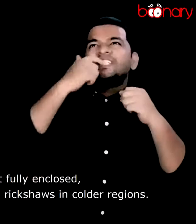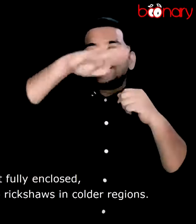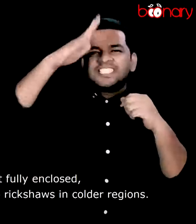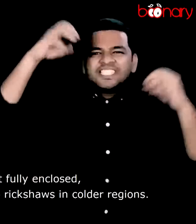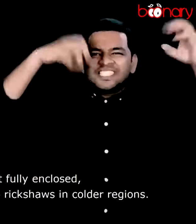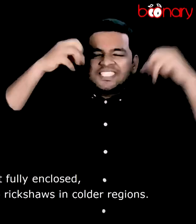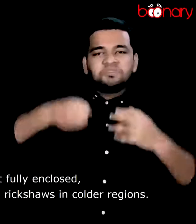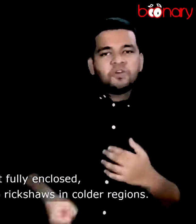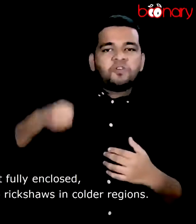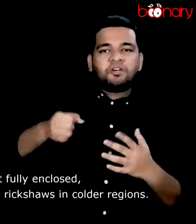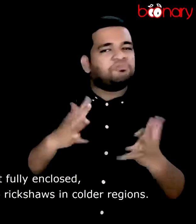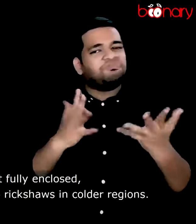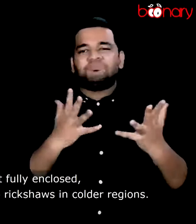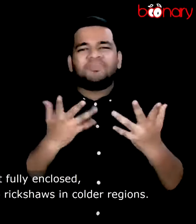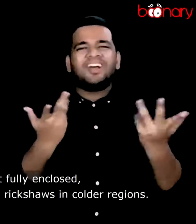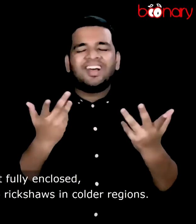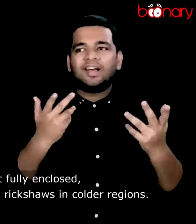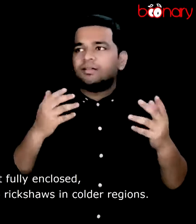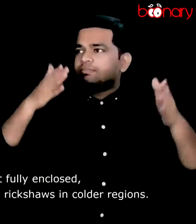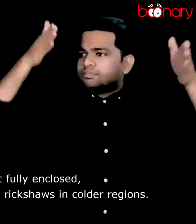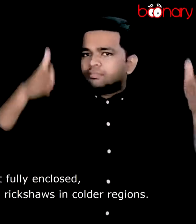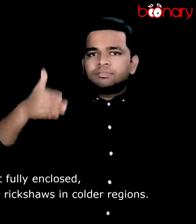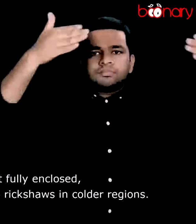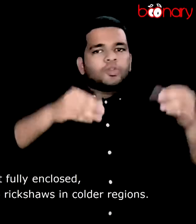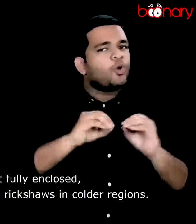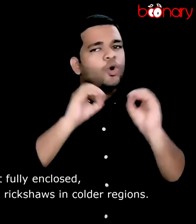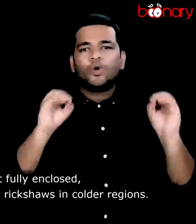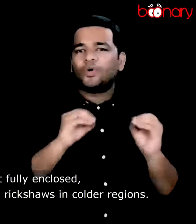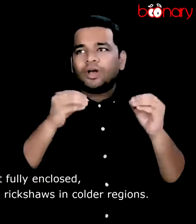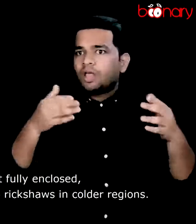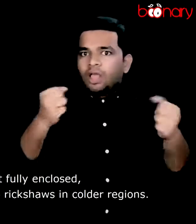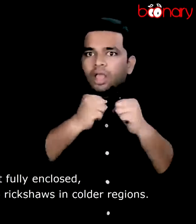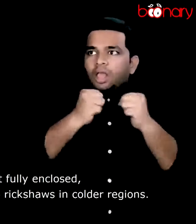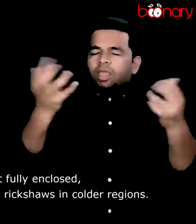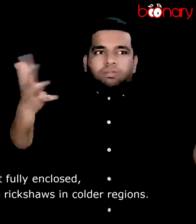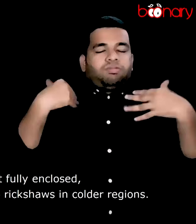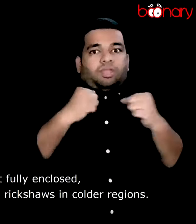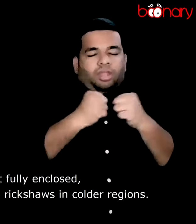fully enclosed, it's not possible to have auto rickshaws in colder regions.